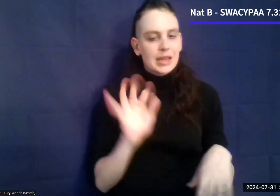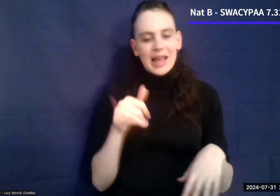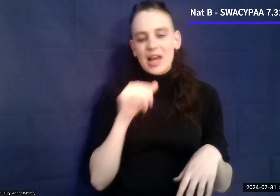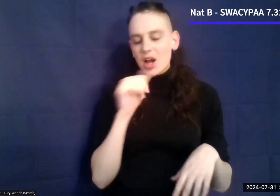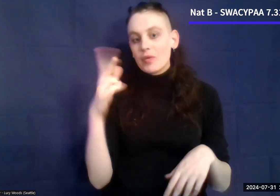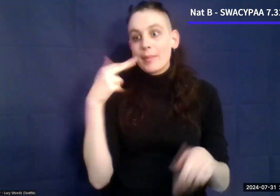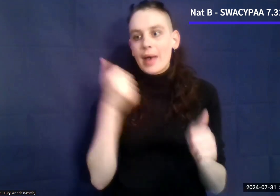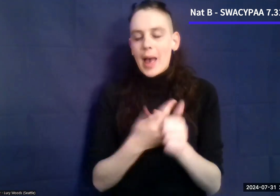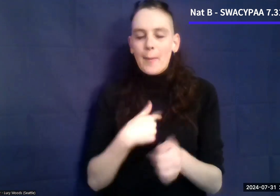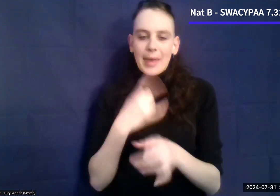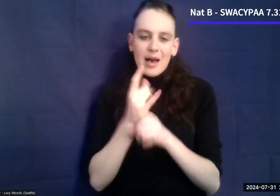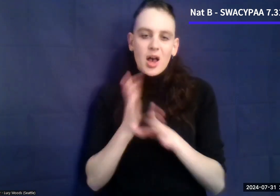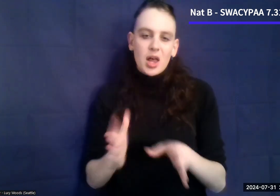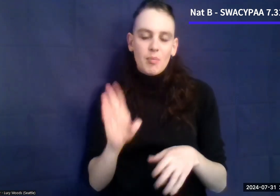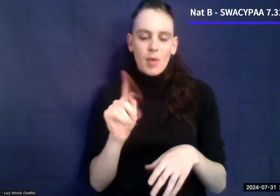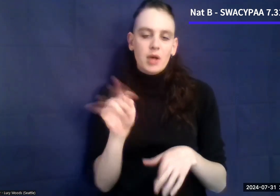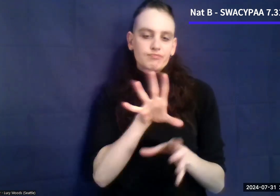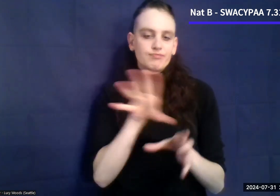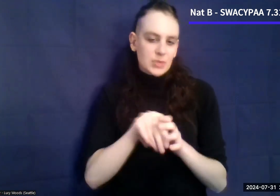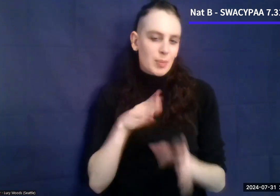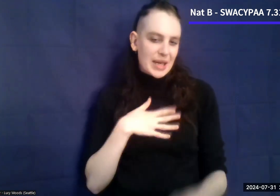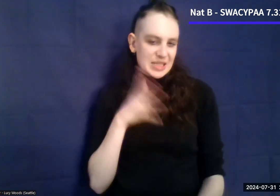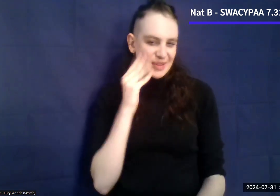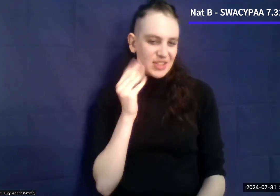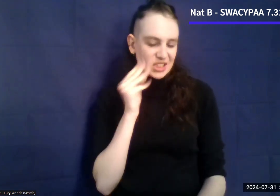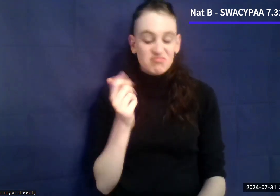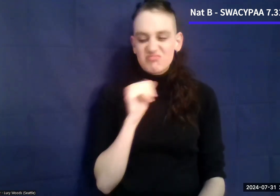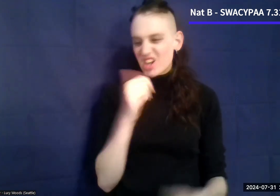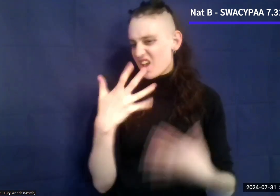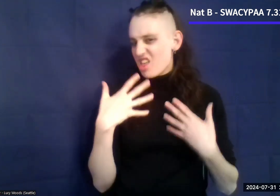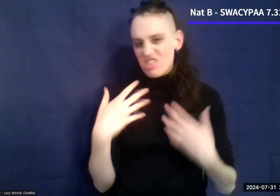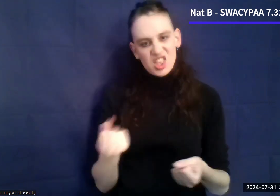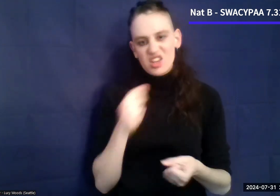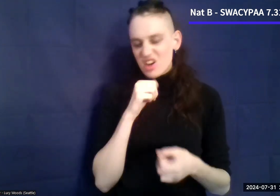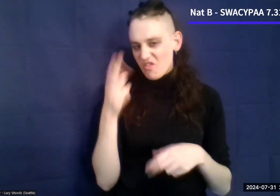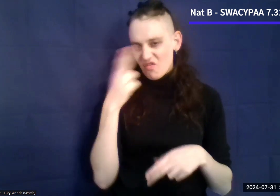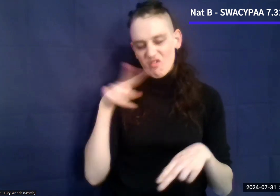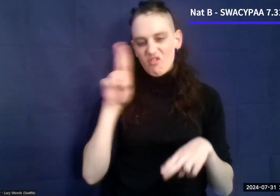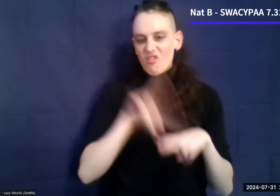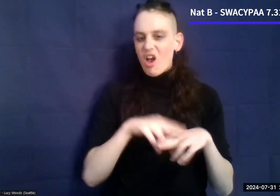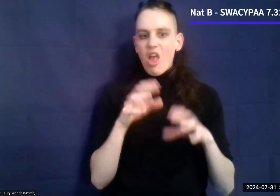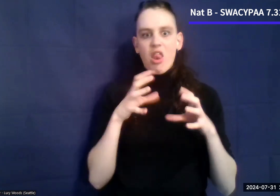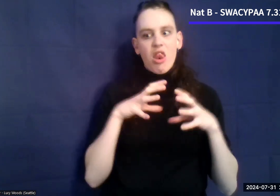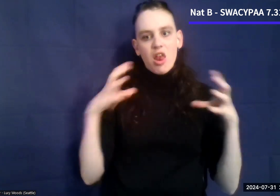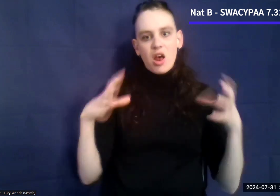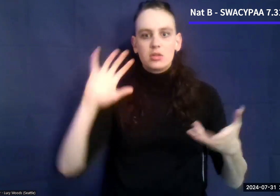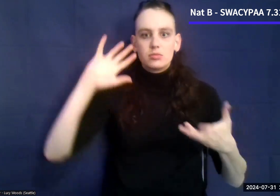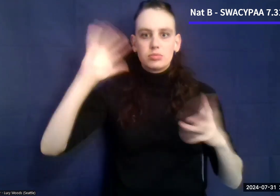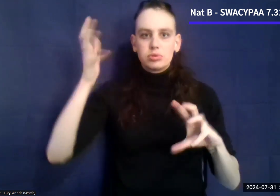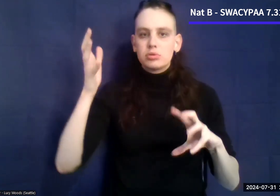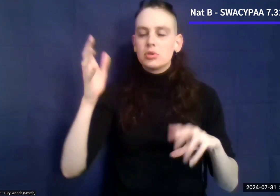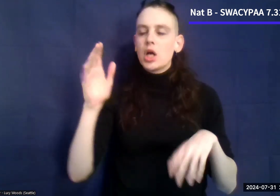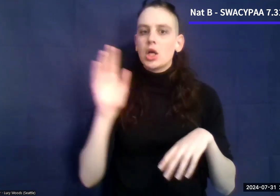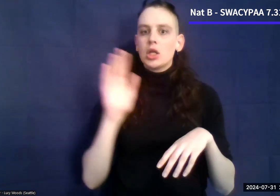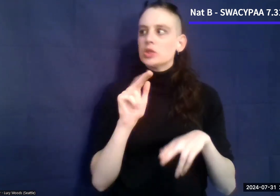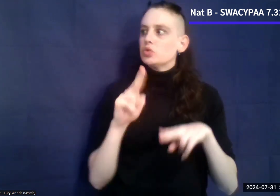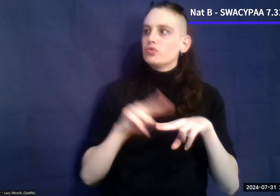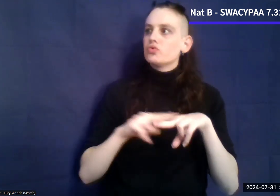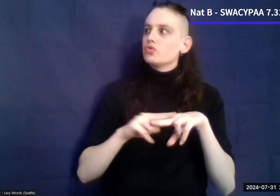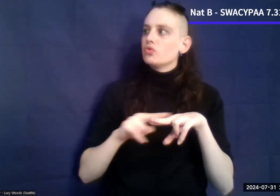Um, Not healthy, not fun, a lot of chaos. And then, oh my God, there's a train around here